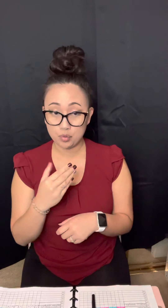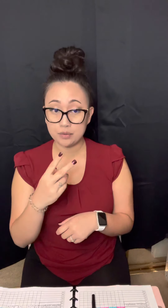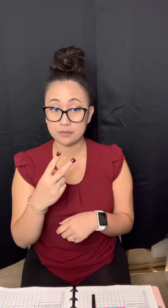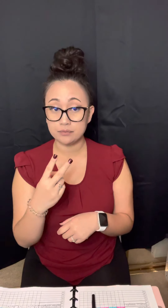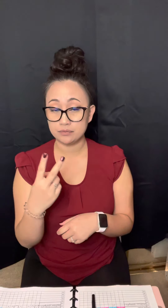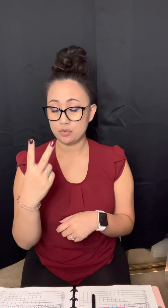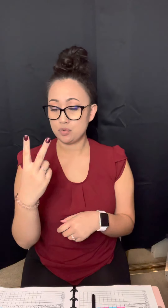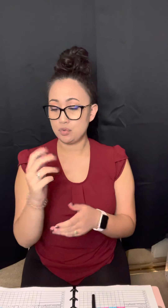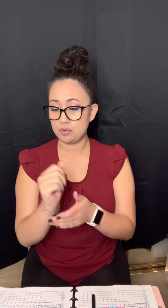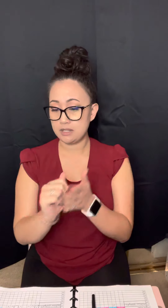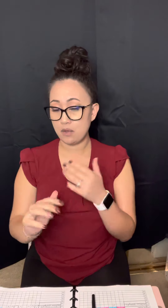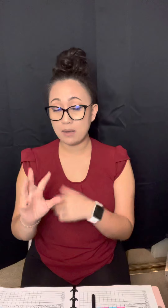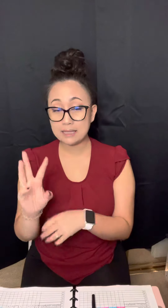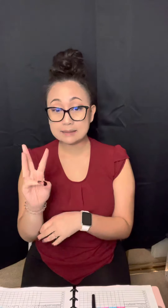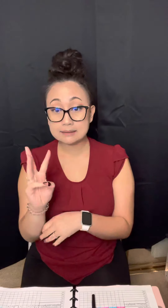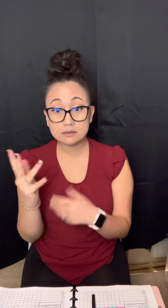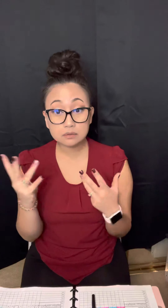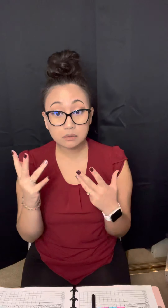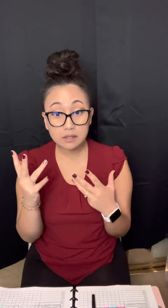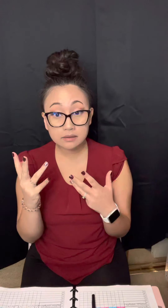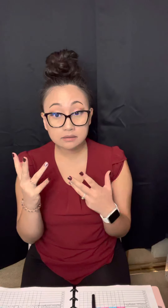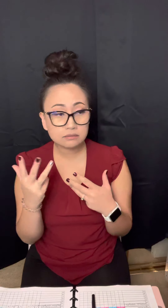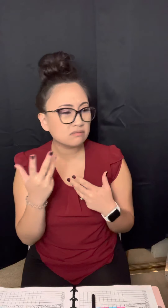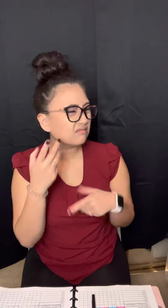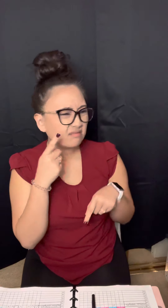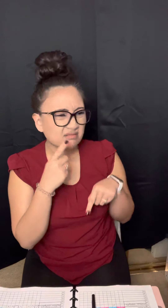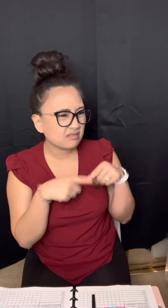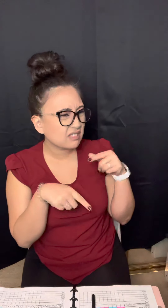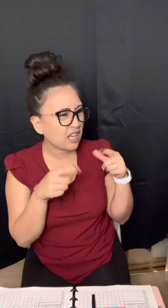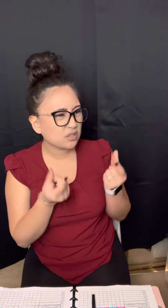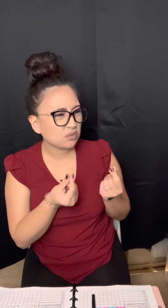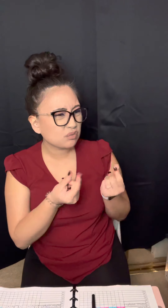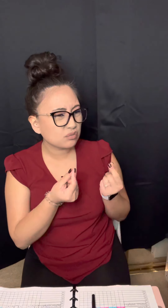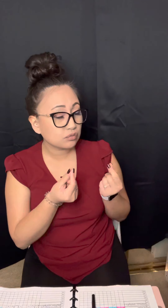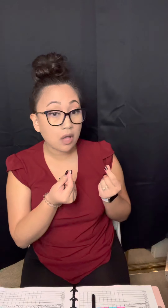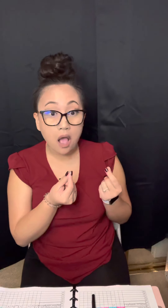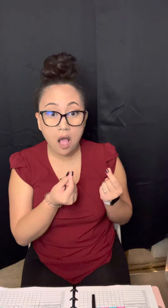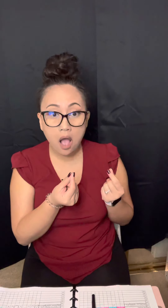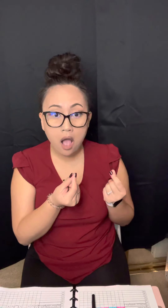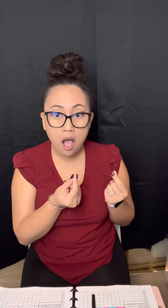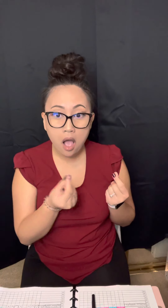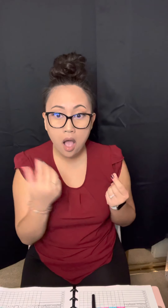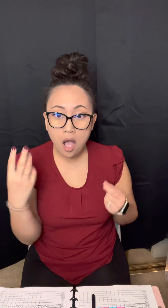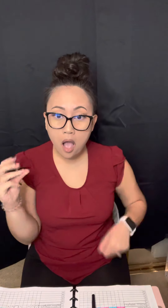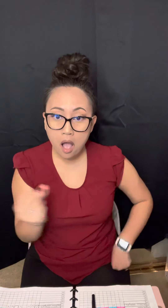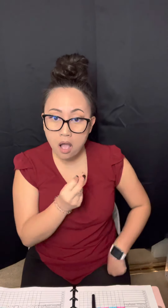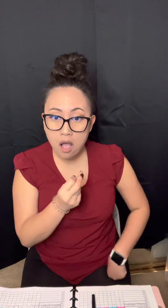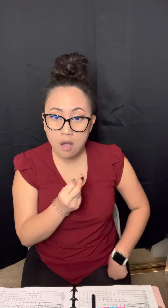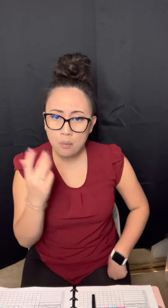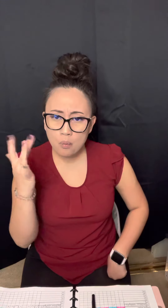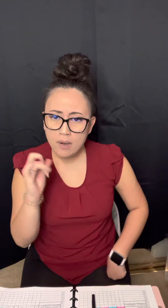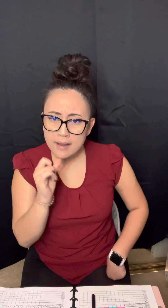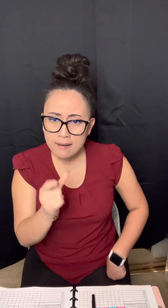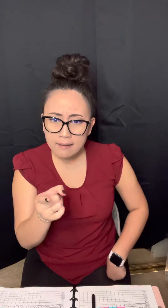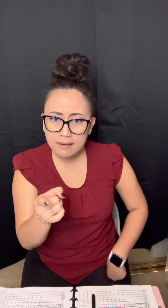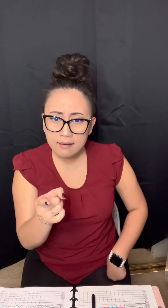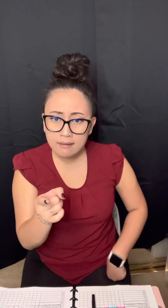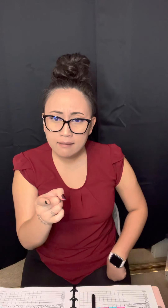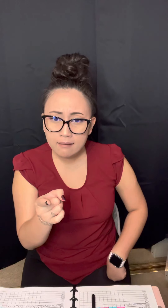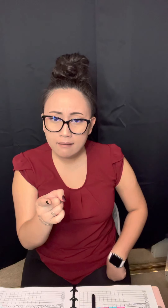away 6? You can't do that. Oh, why can't you do that? Because